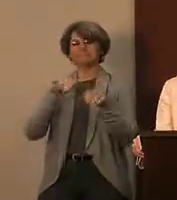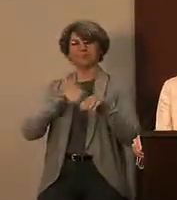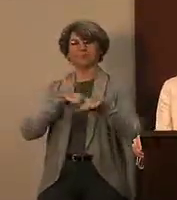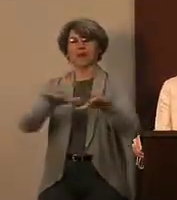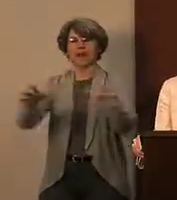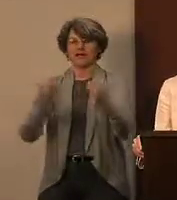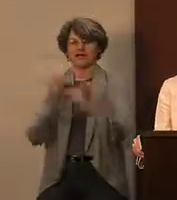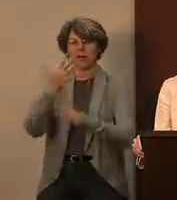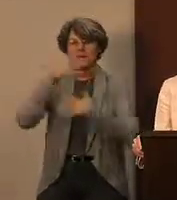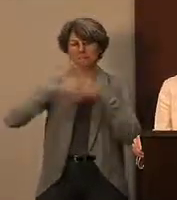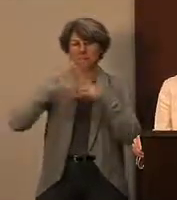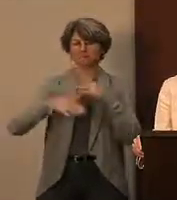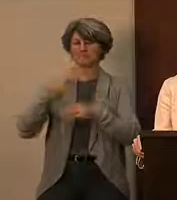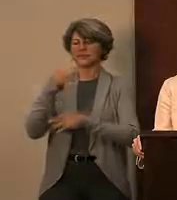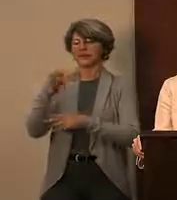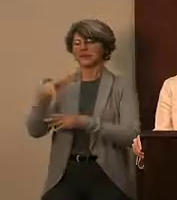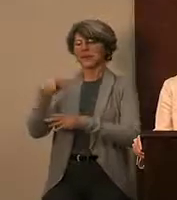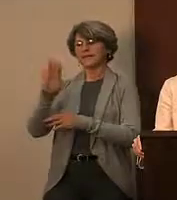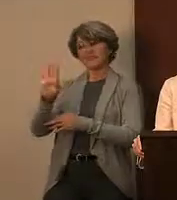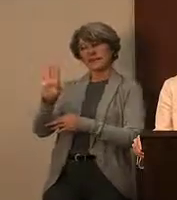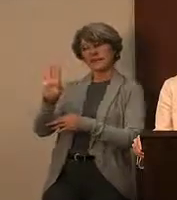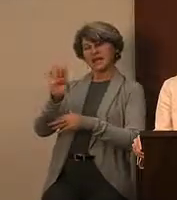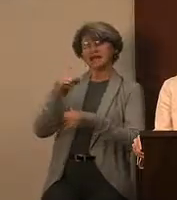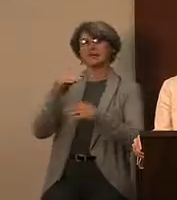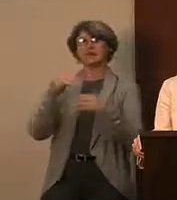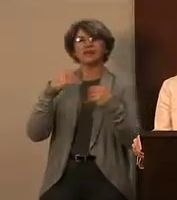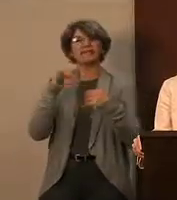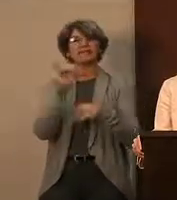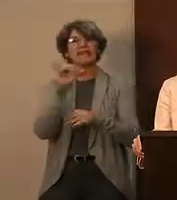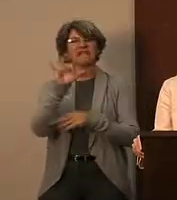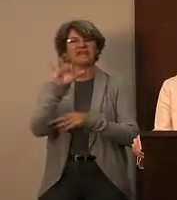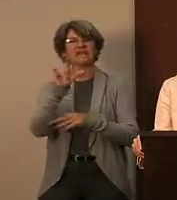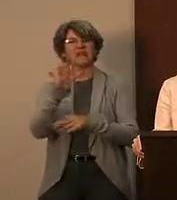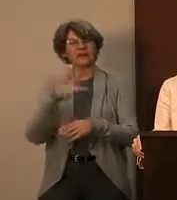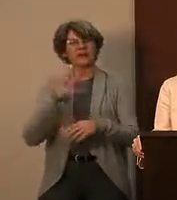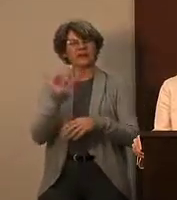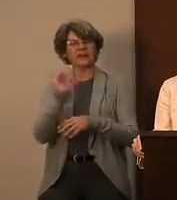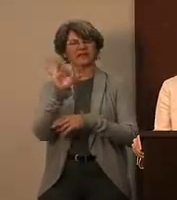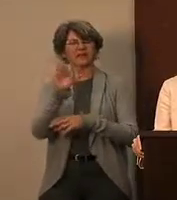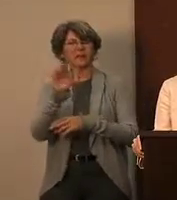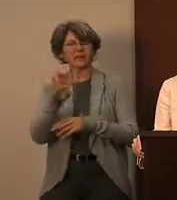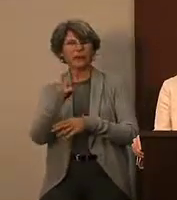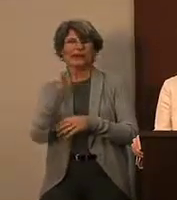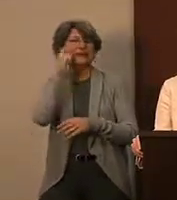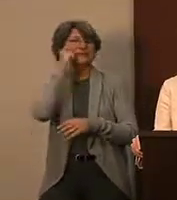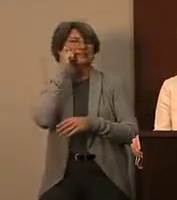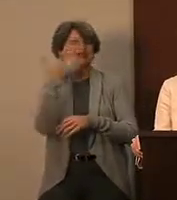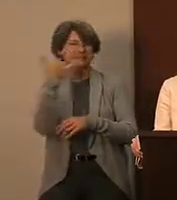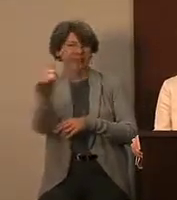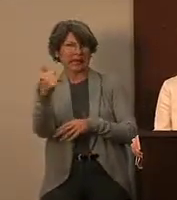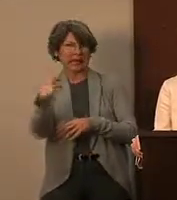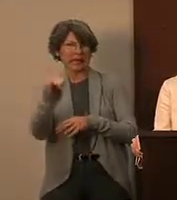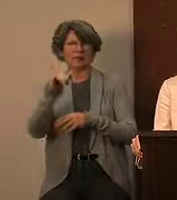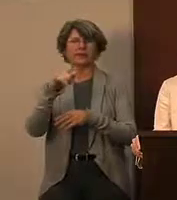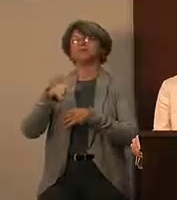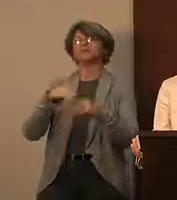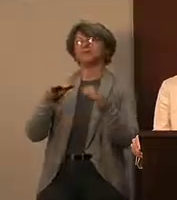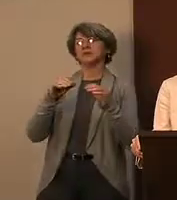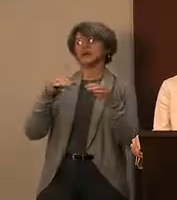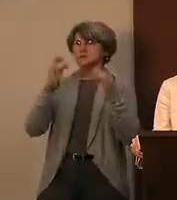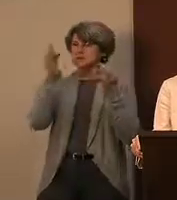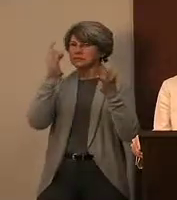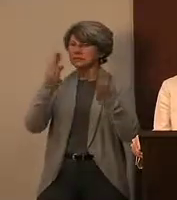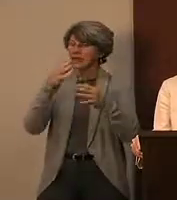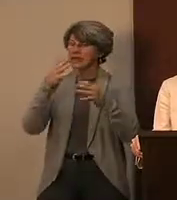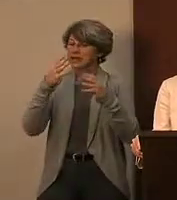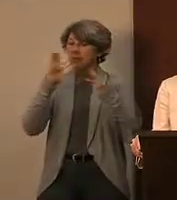have flu-like symptoms and you have jaundice, which causes your skin to turn yellow. The very great thing about hepatitis B, if someone